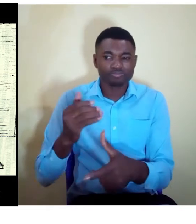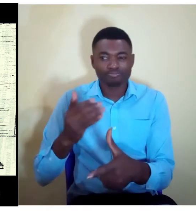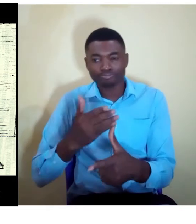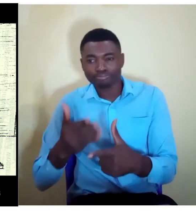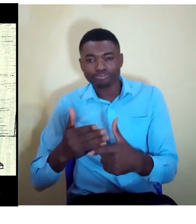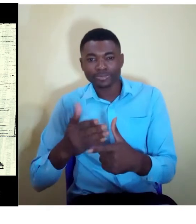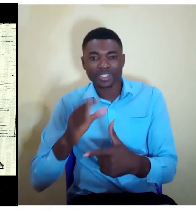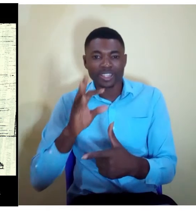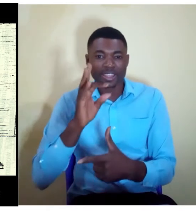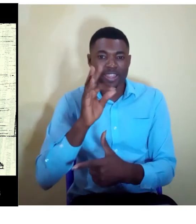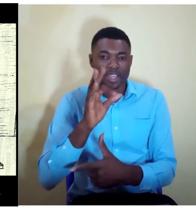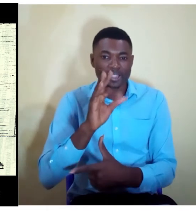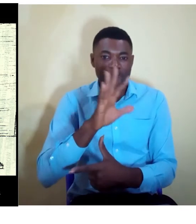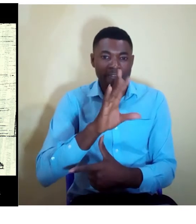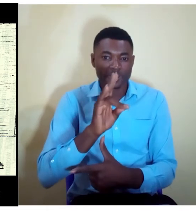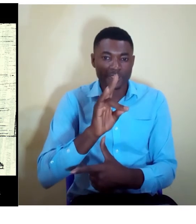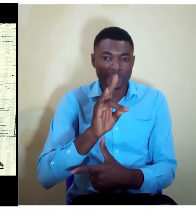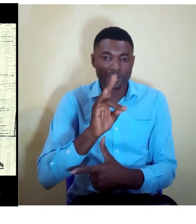1957 and